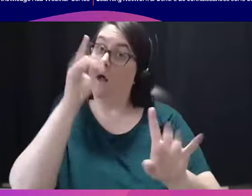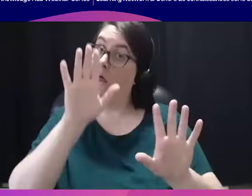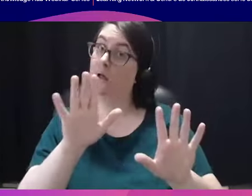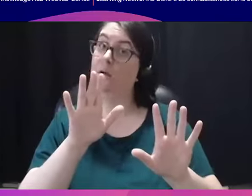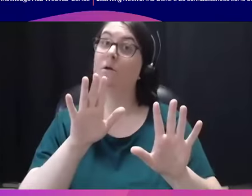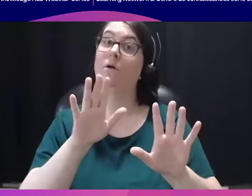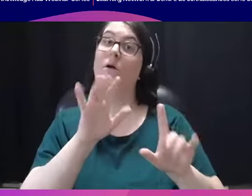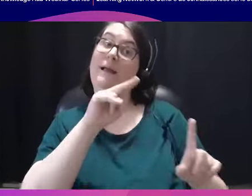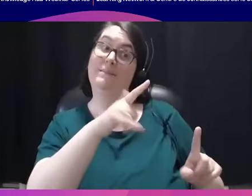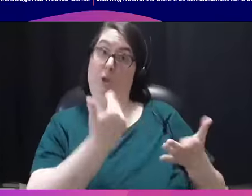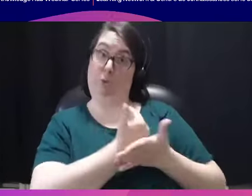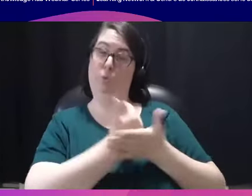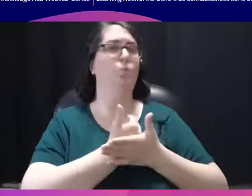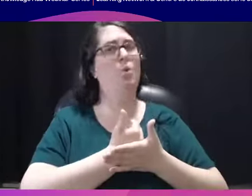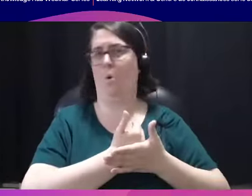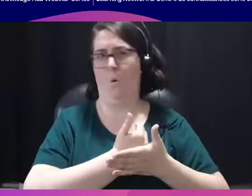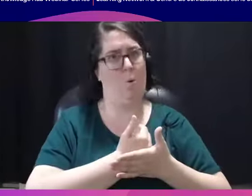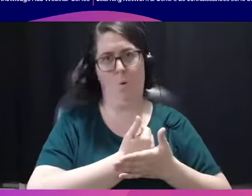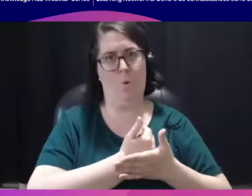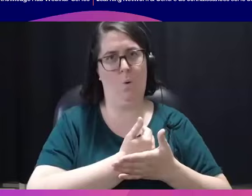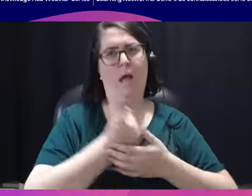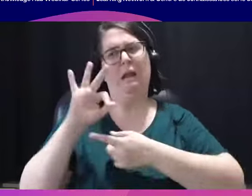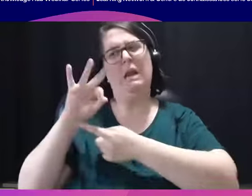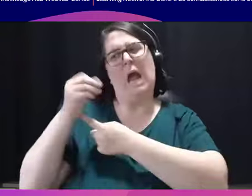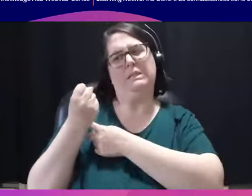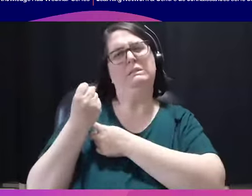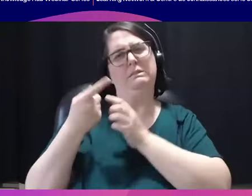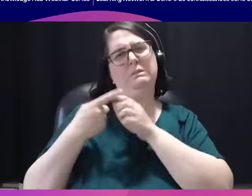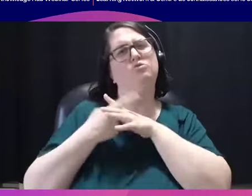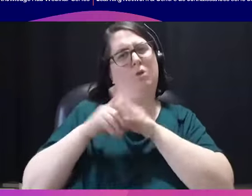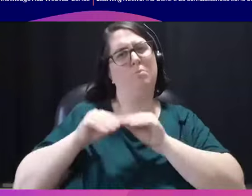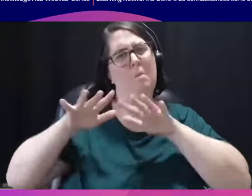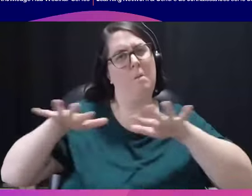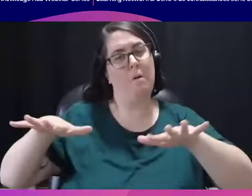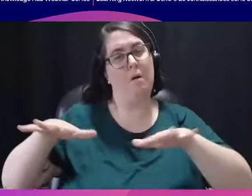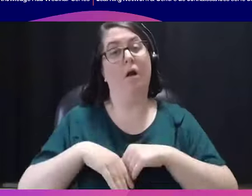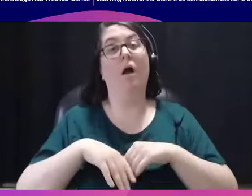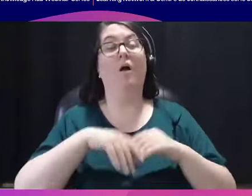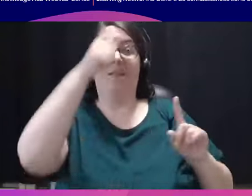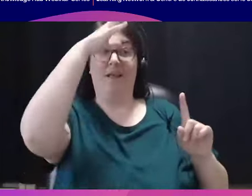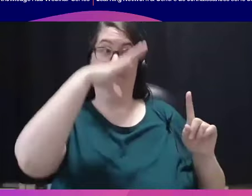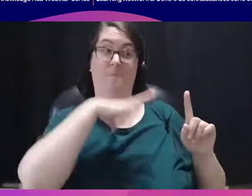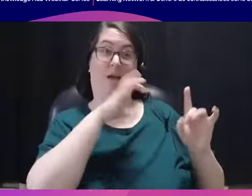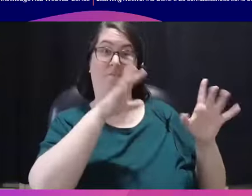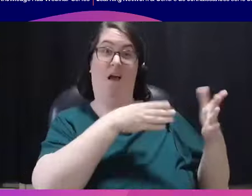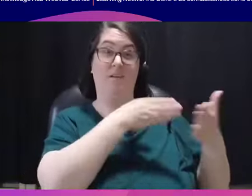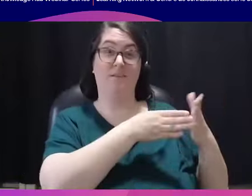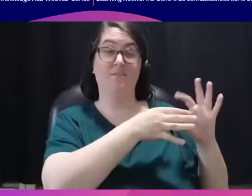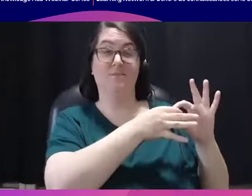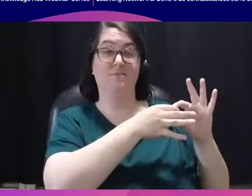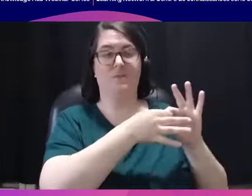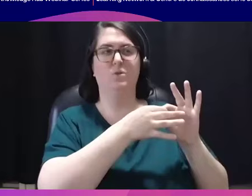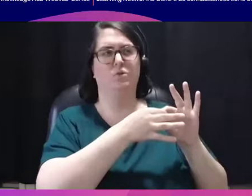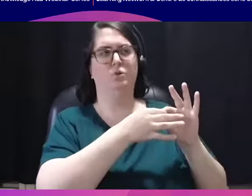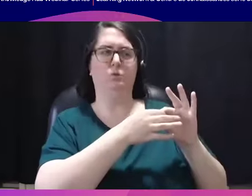are not a new phenomenon, but emerged in the 90s. Beyond that, male violence driven by patriarchal worldviews are